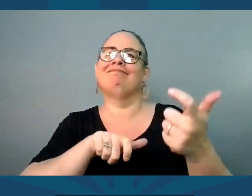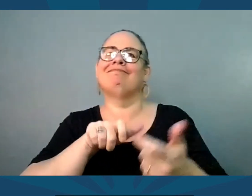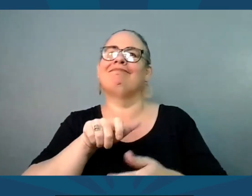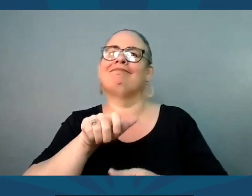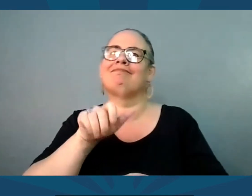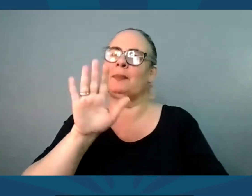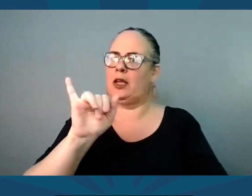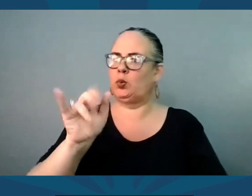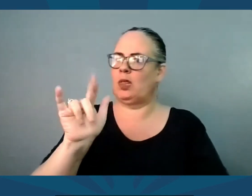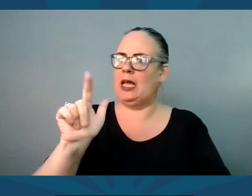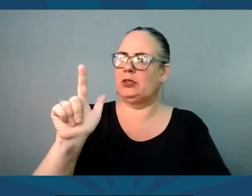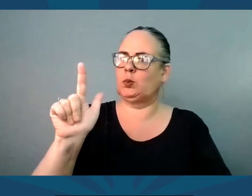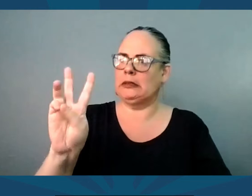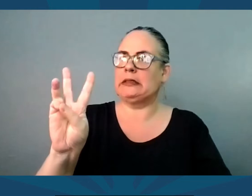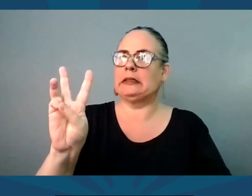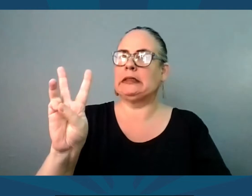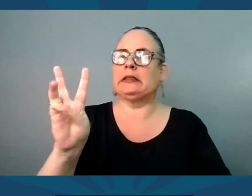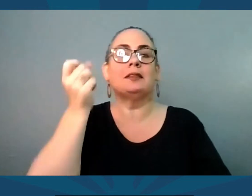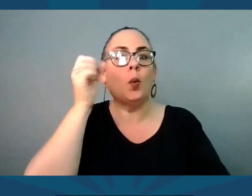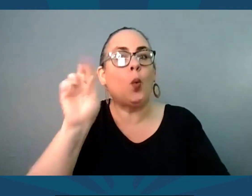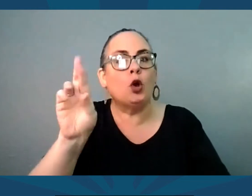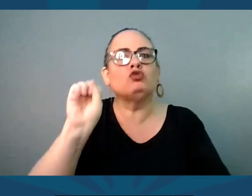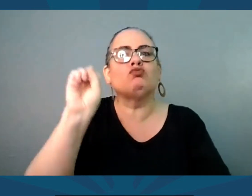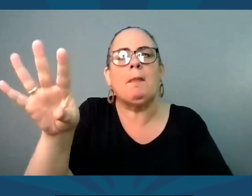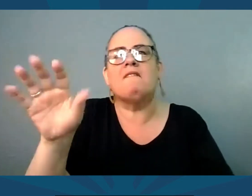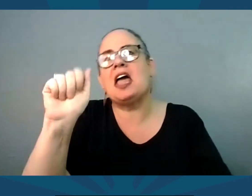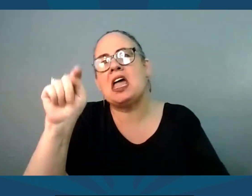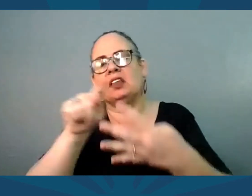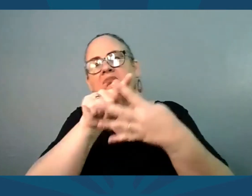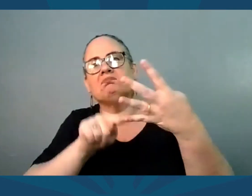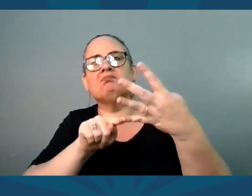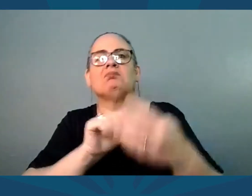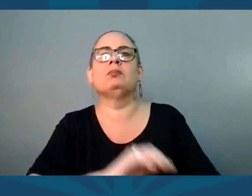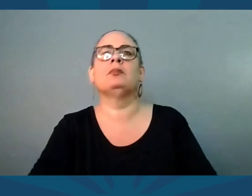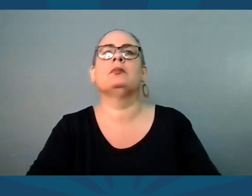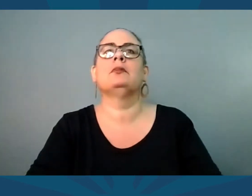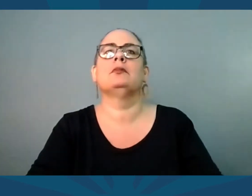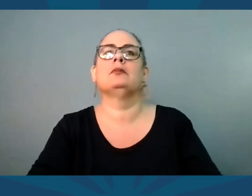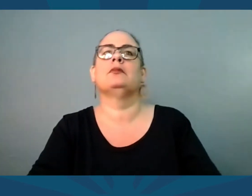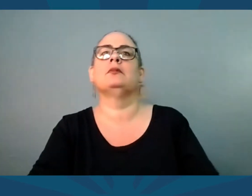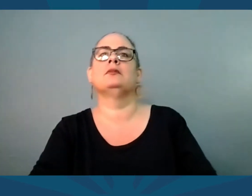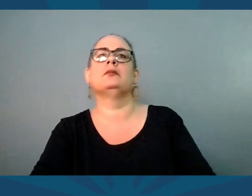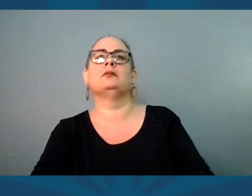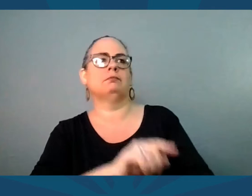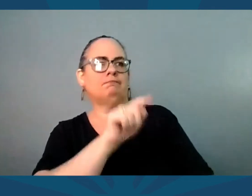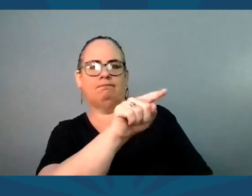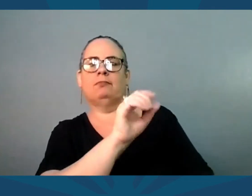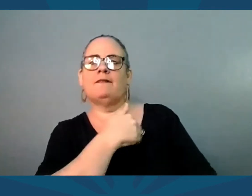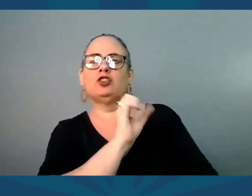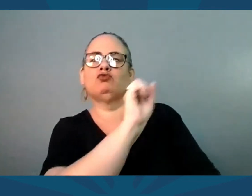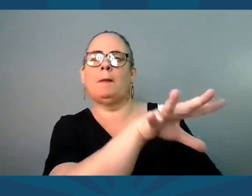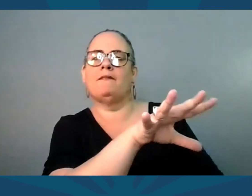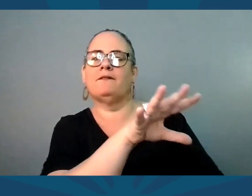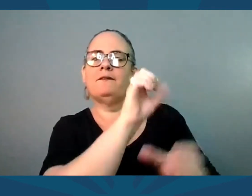Voters can mail their voted ballots back by July 26th or drop them off at